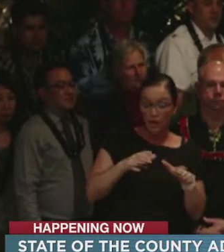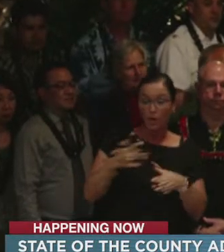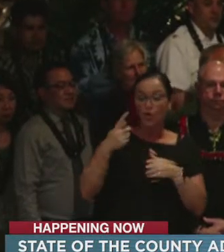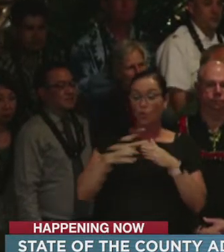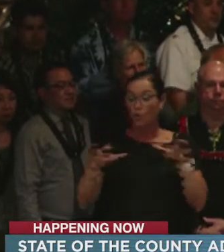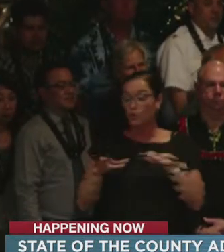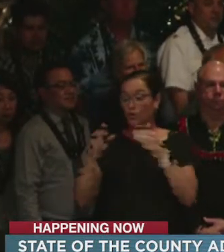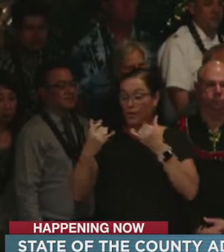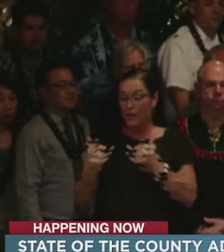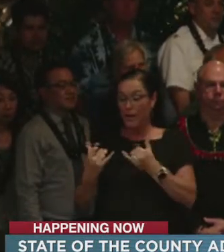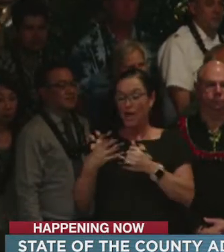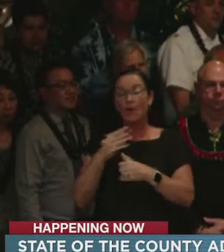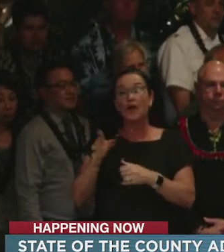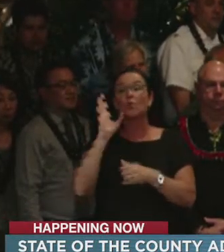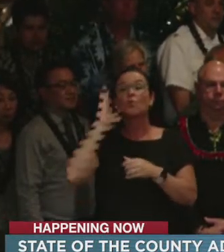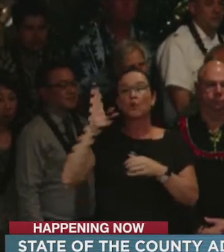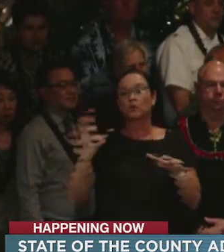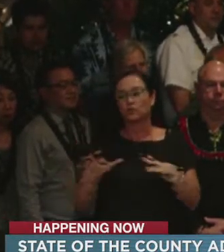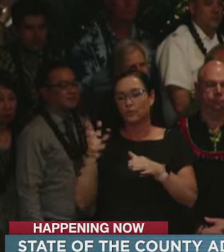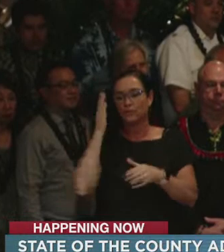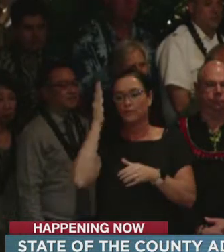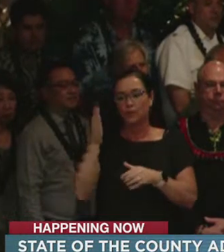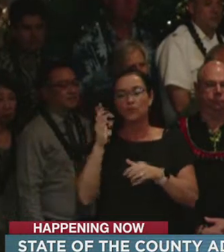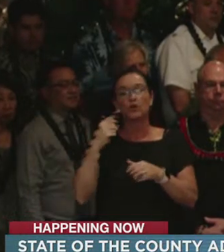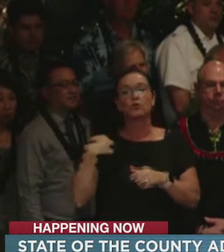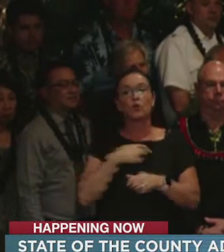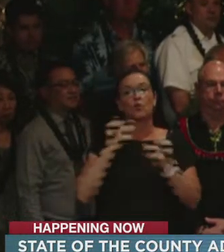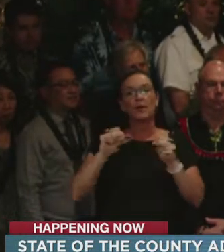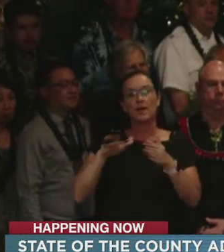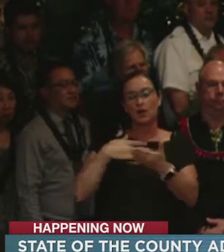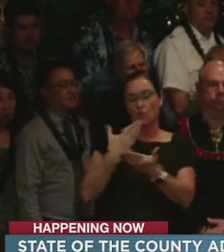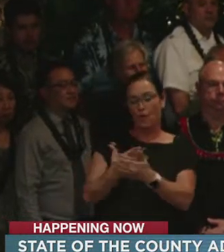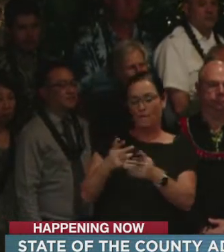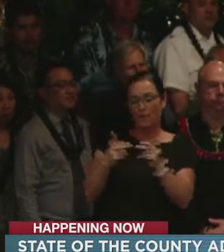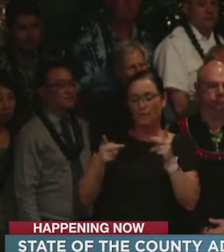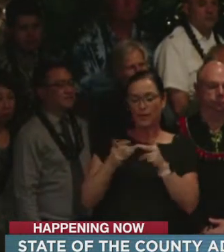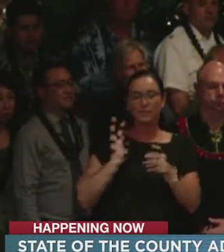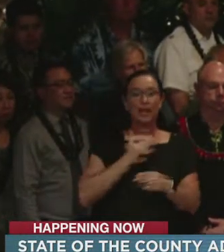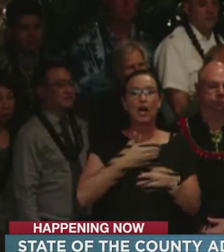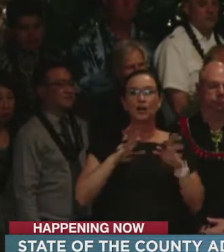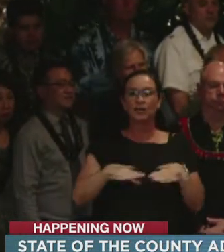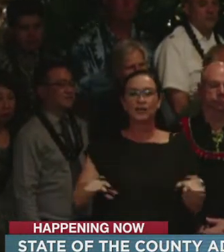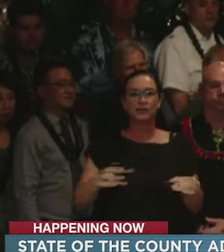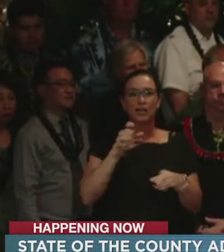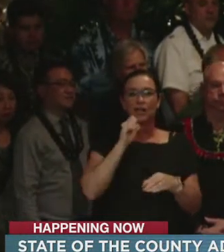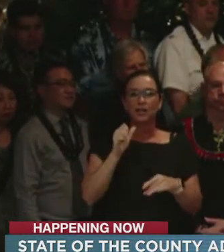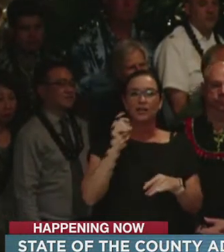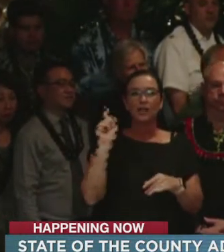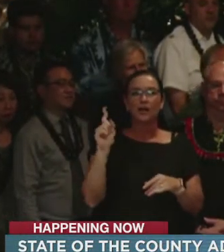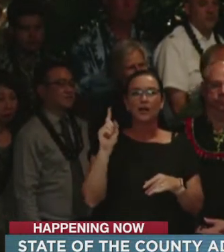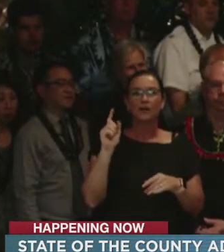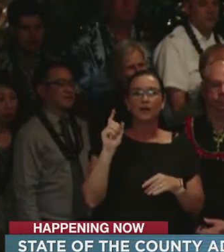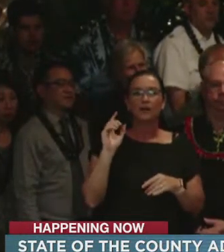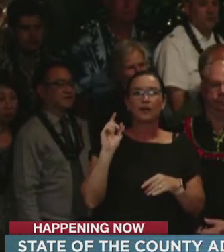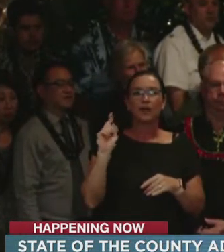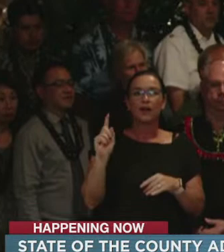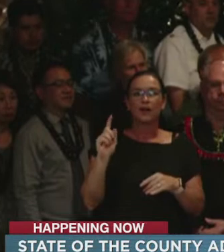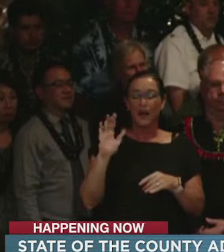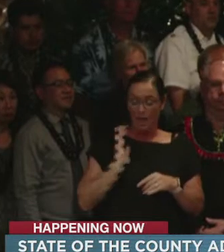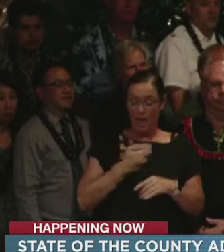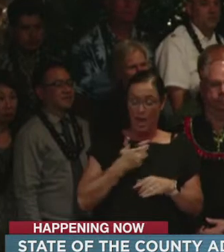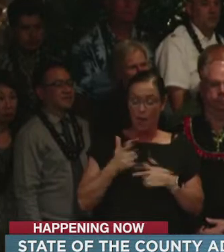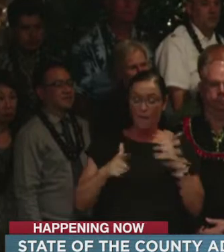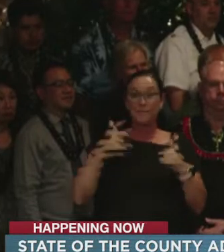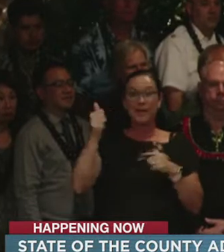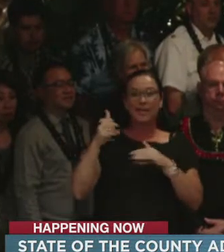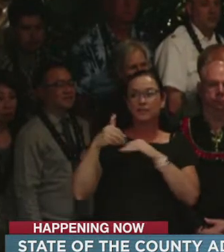work we're going to do to get us to a place where our keiki are no longer our biggest export. Together,